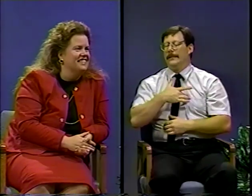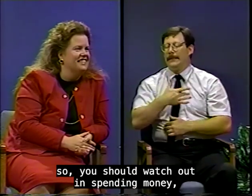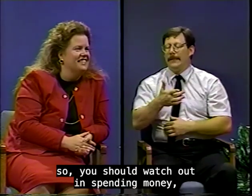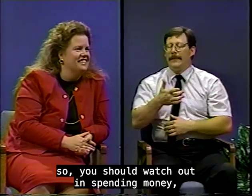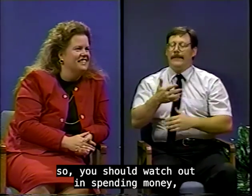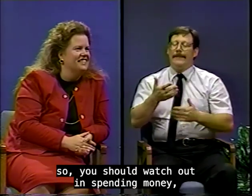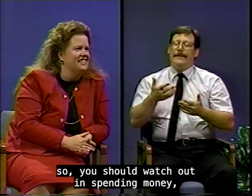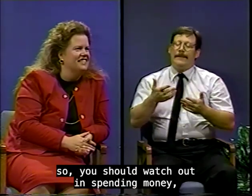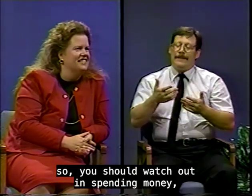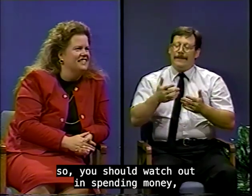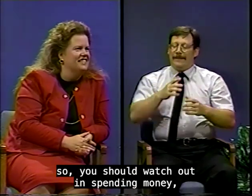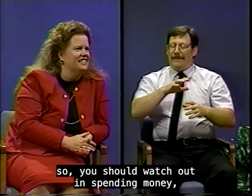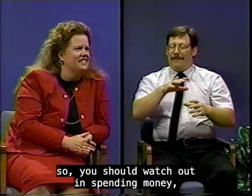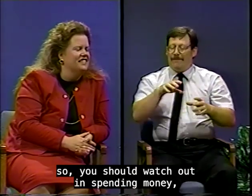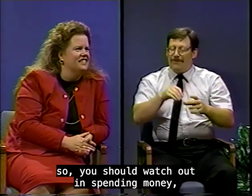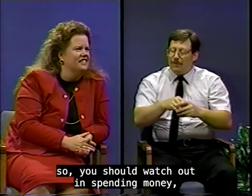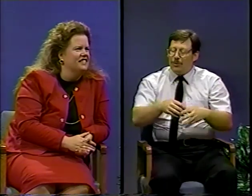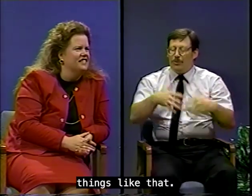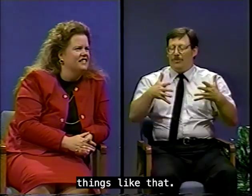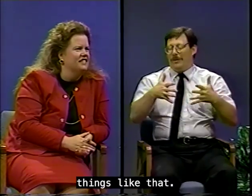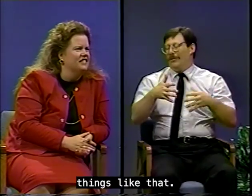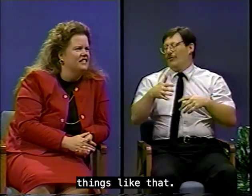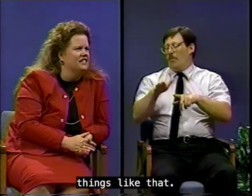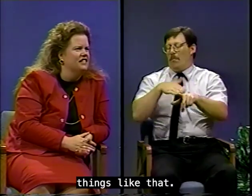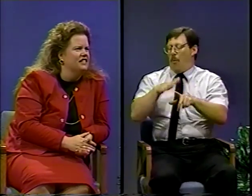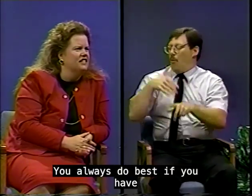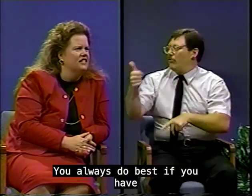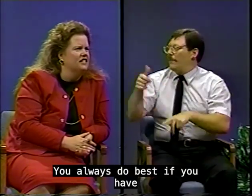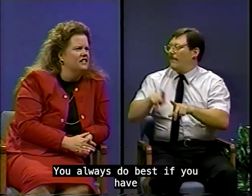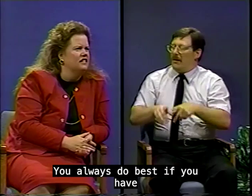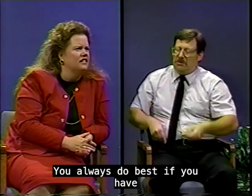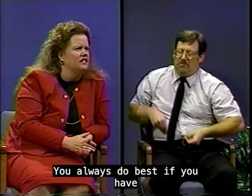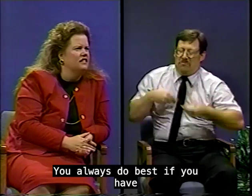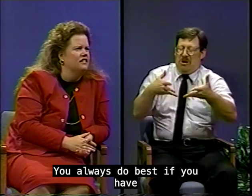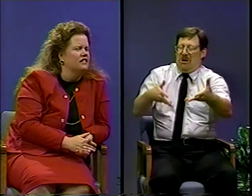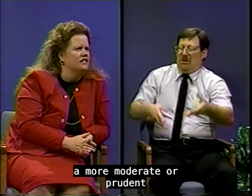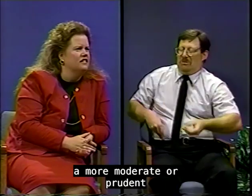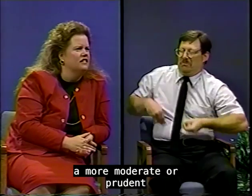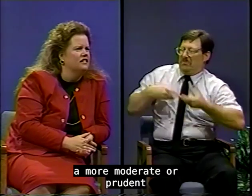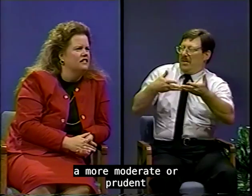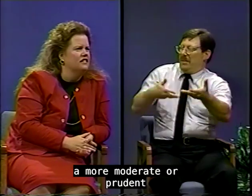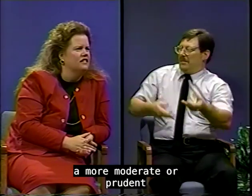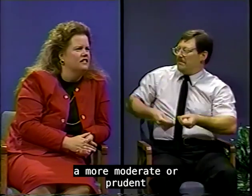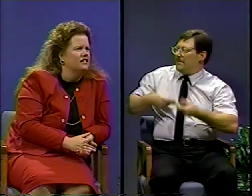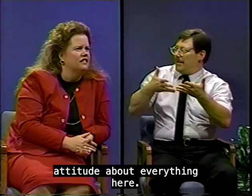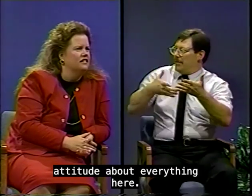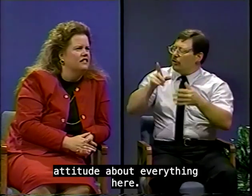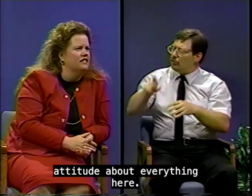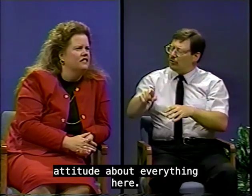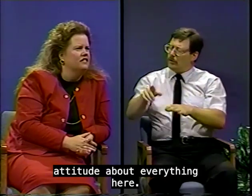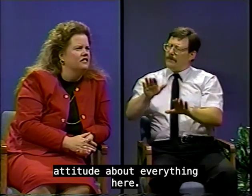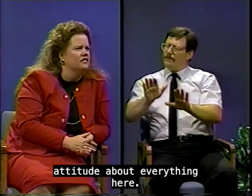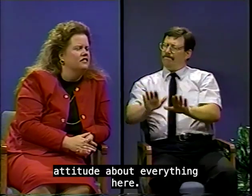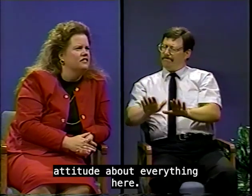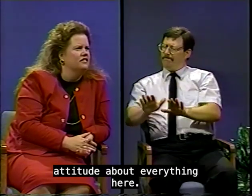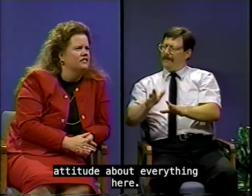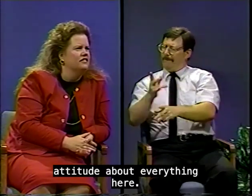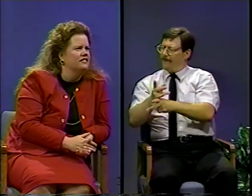overindulge oneself, so you should watch out in spending money, things like that. You always do best if you have a more moderate or prudent attitude